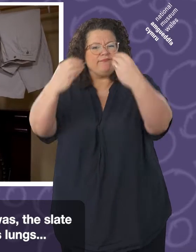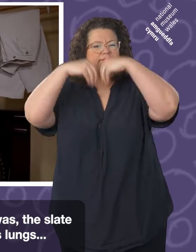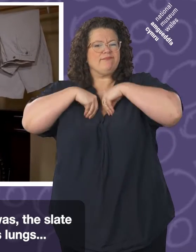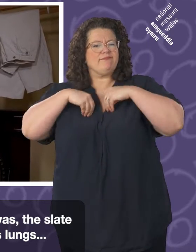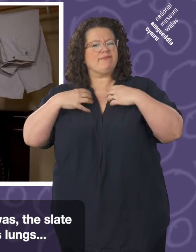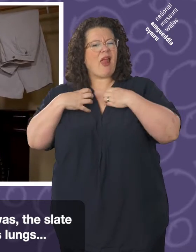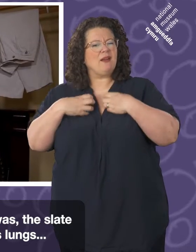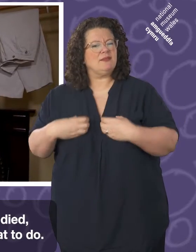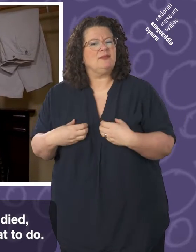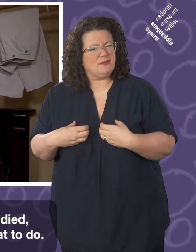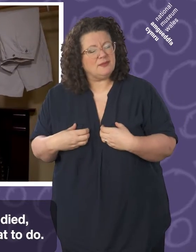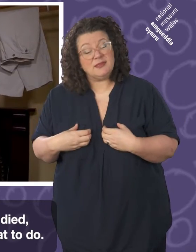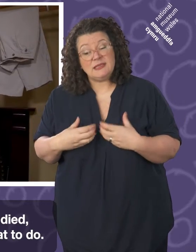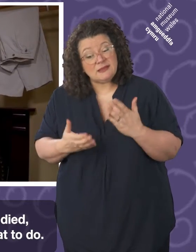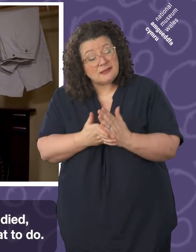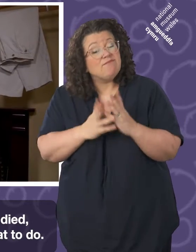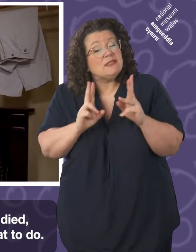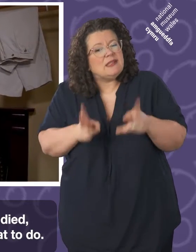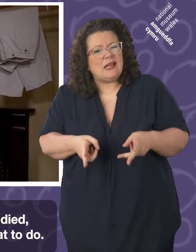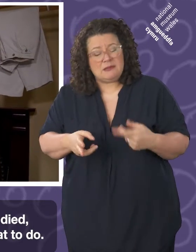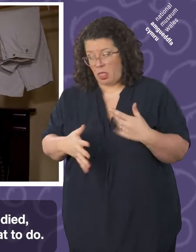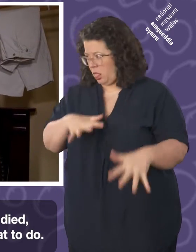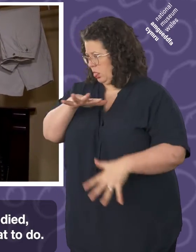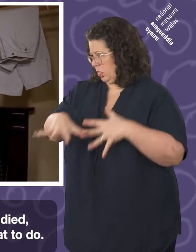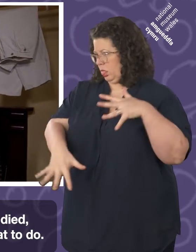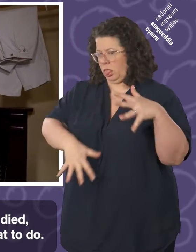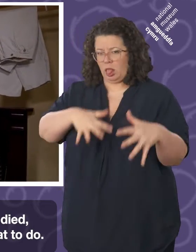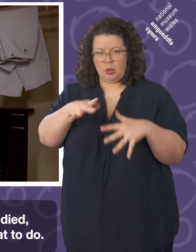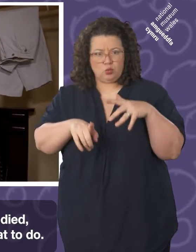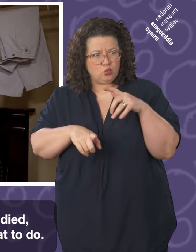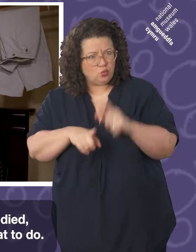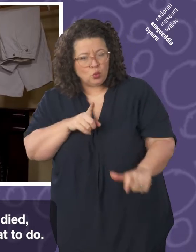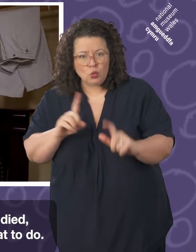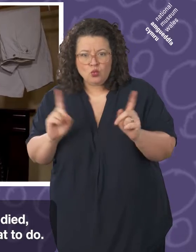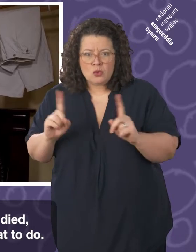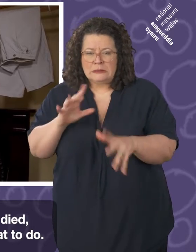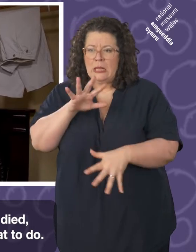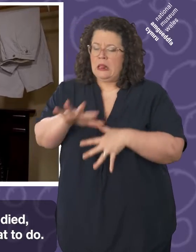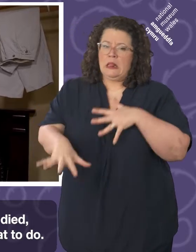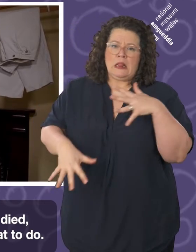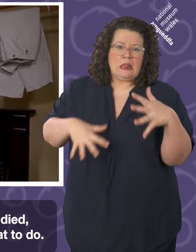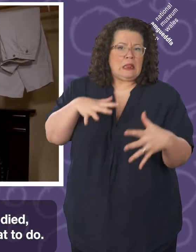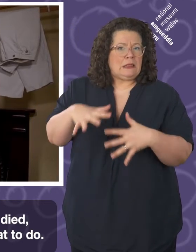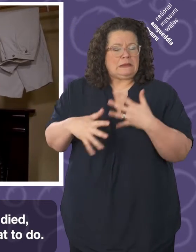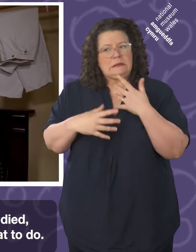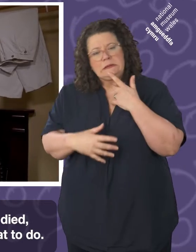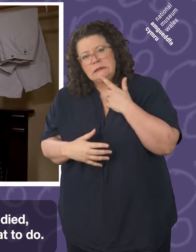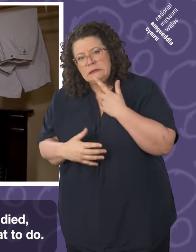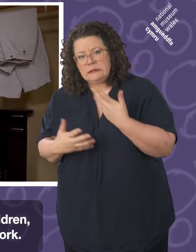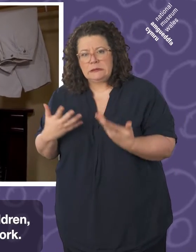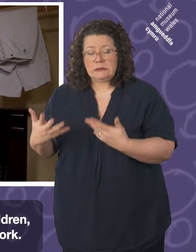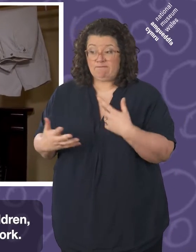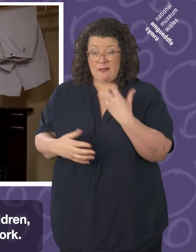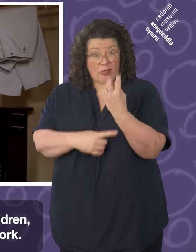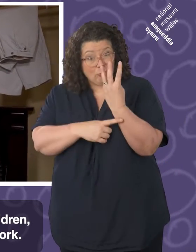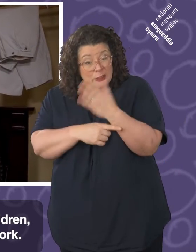went into his lungs. And when he died, I didn't know what to do.